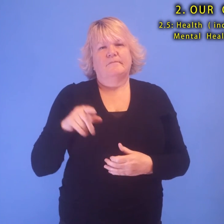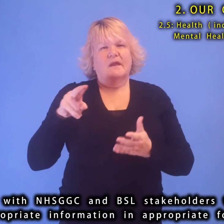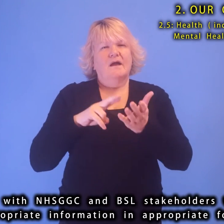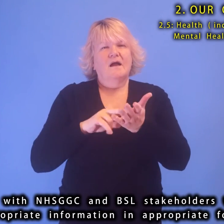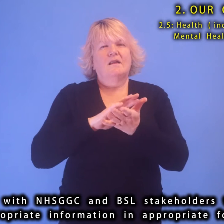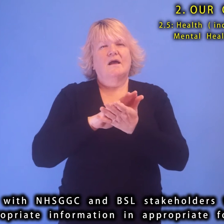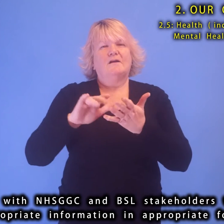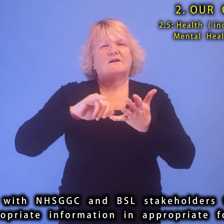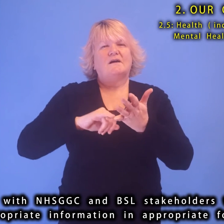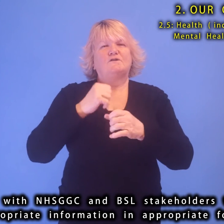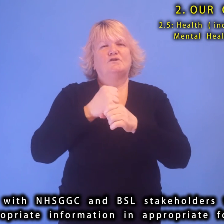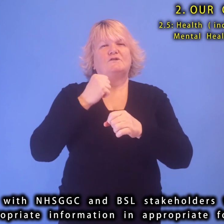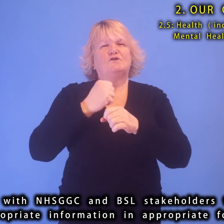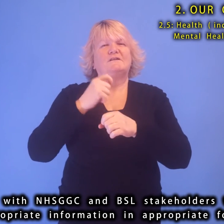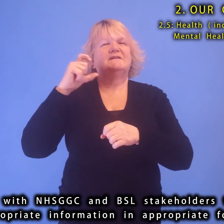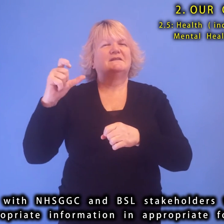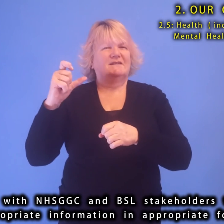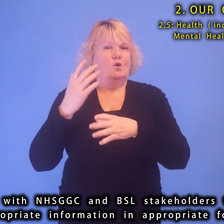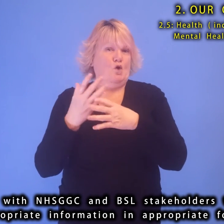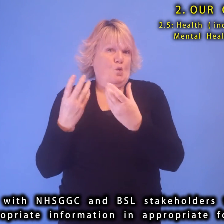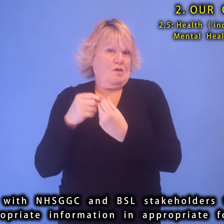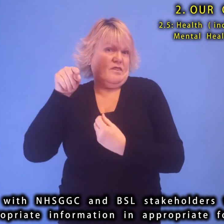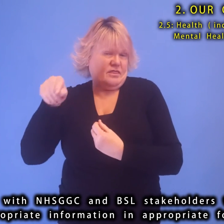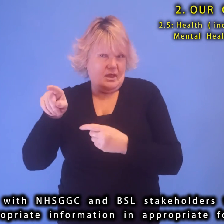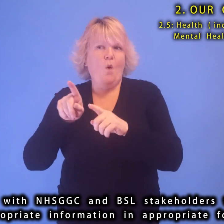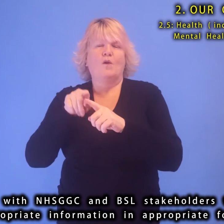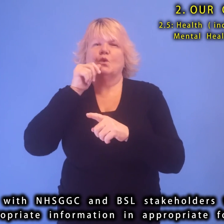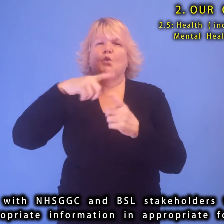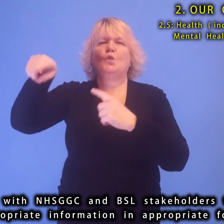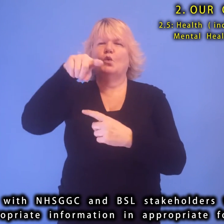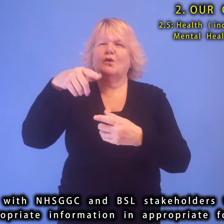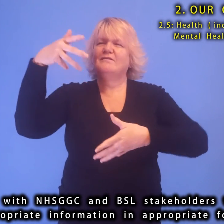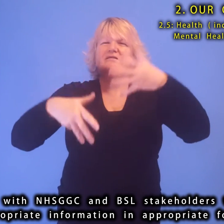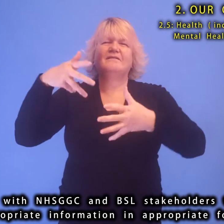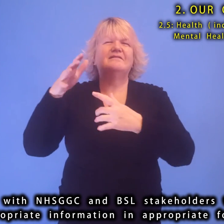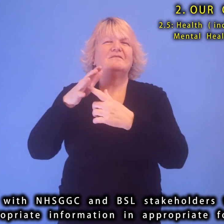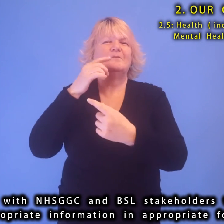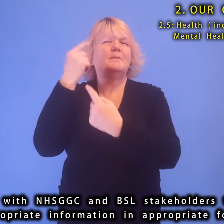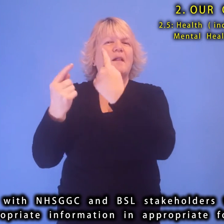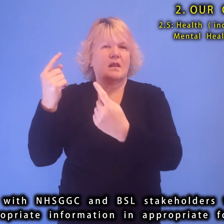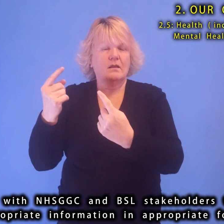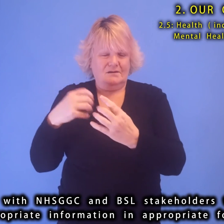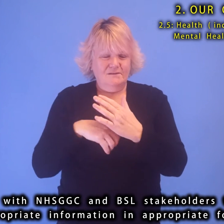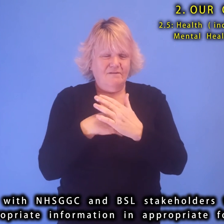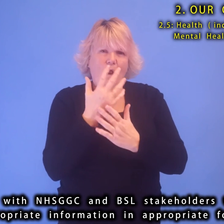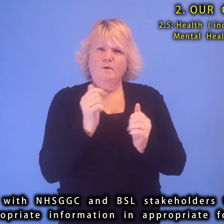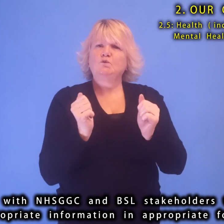Work with NHS, GGC and BSL stakeholders to develop appropriate information